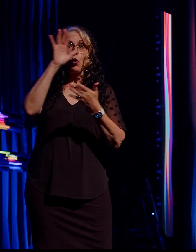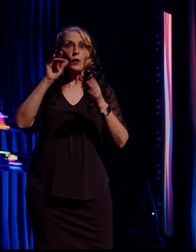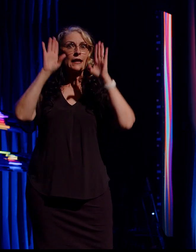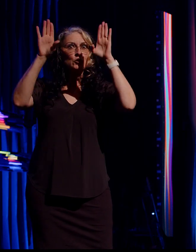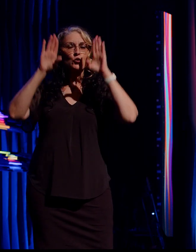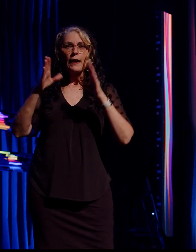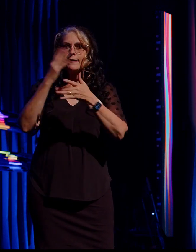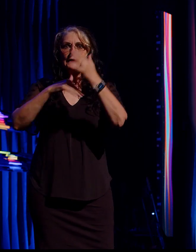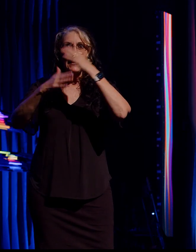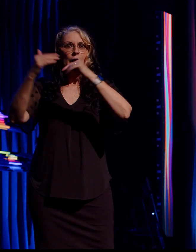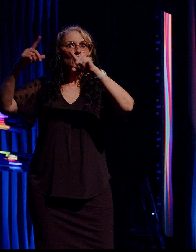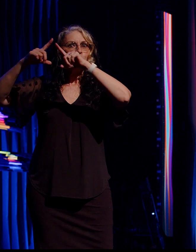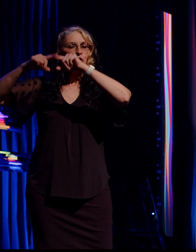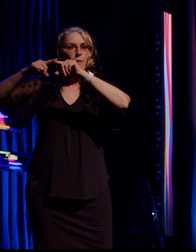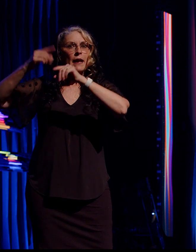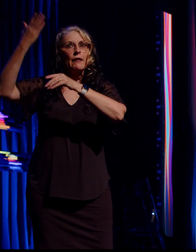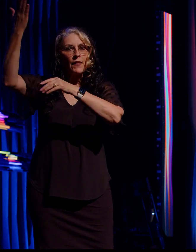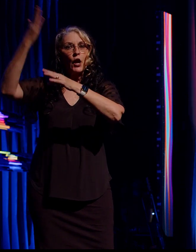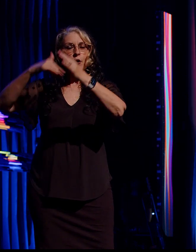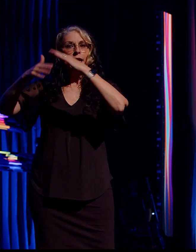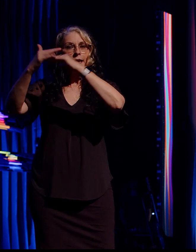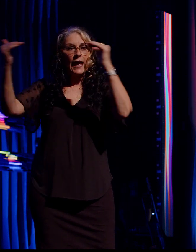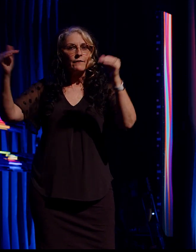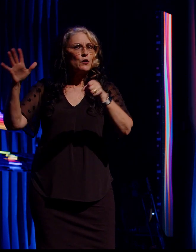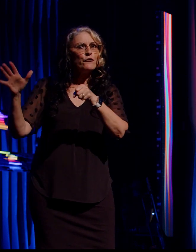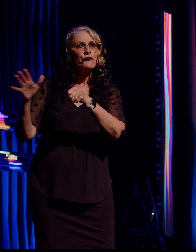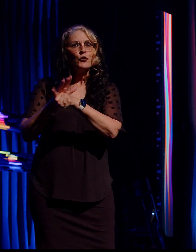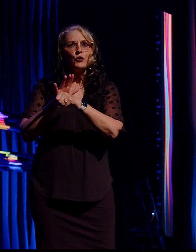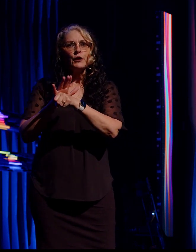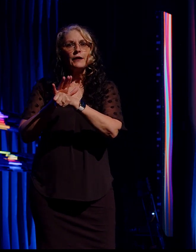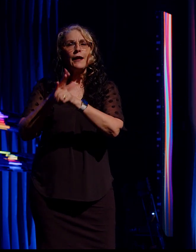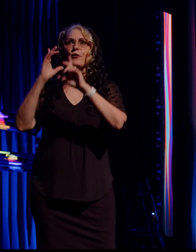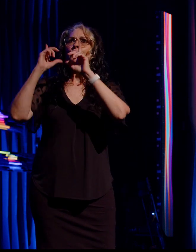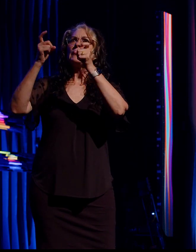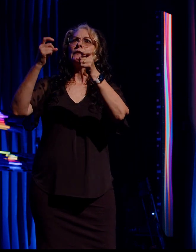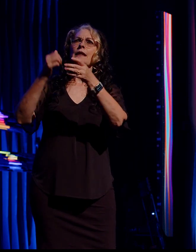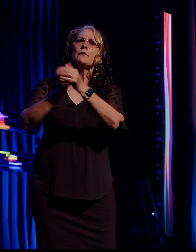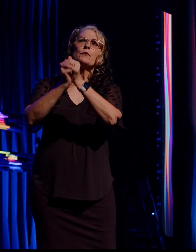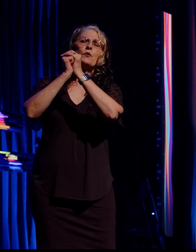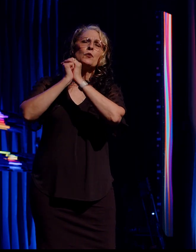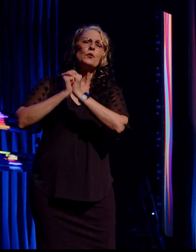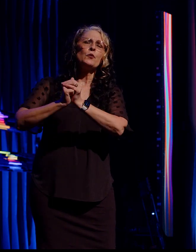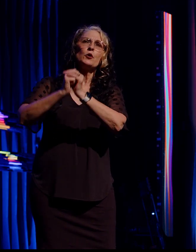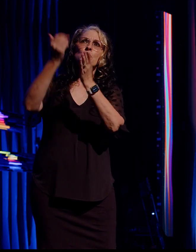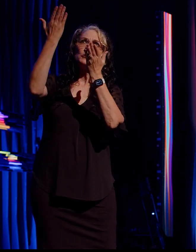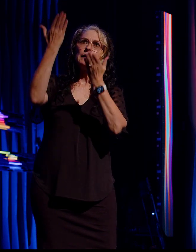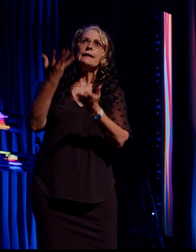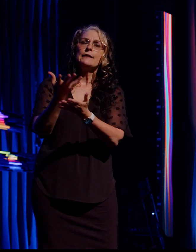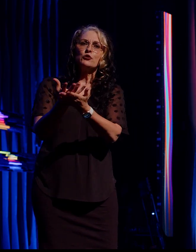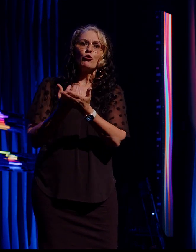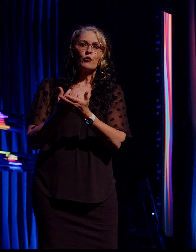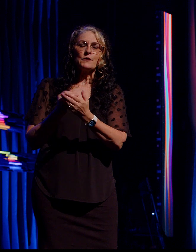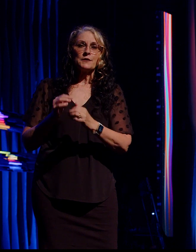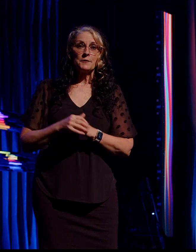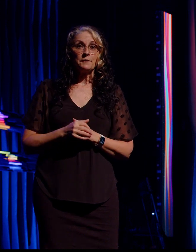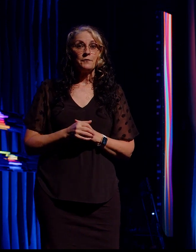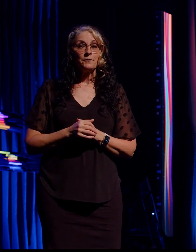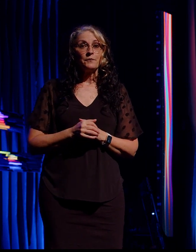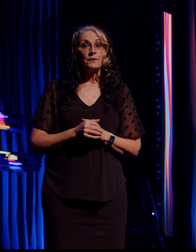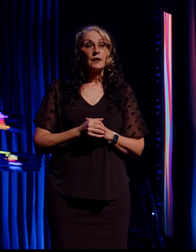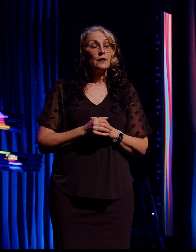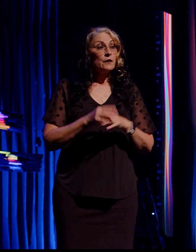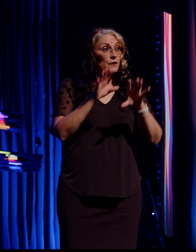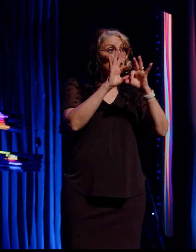greatness. They're depending upon him fully, and they're giving him the worship that he deserves. So